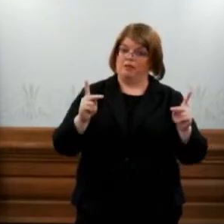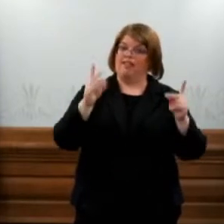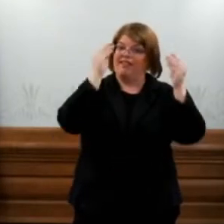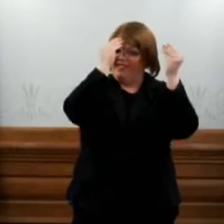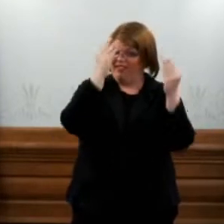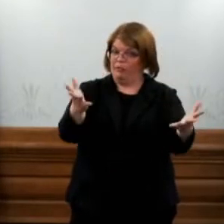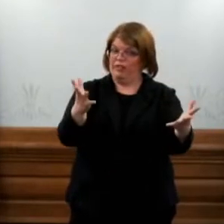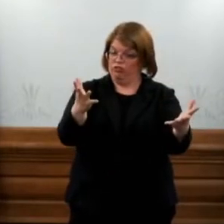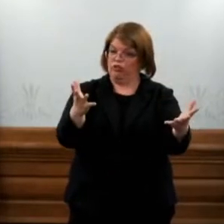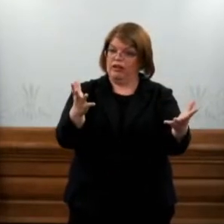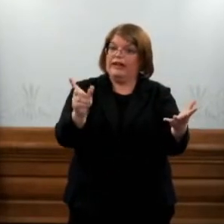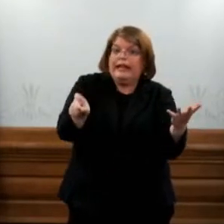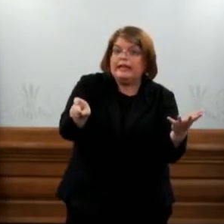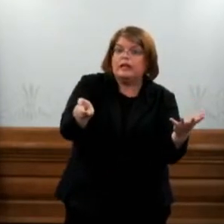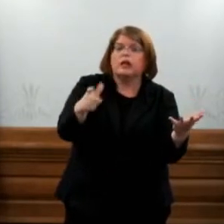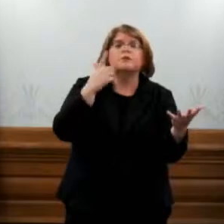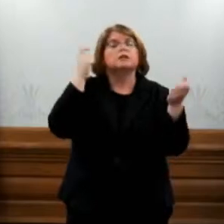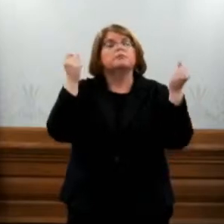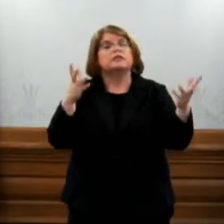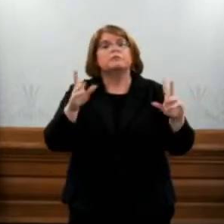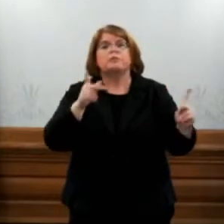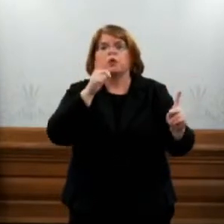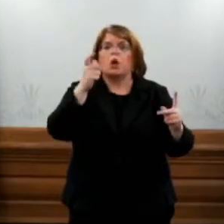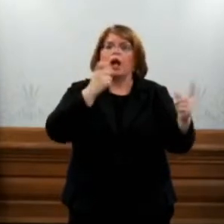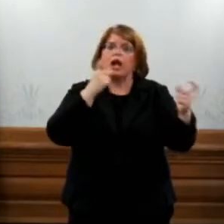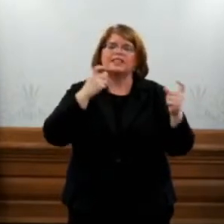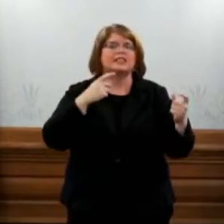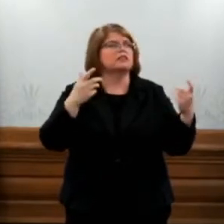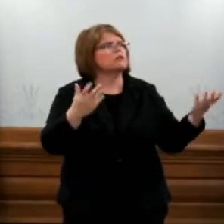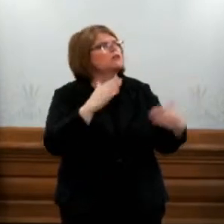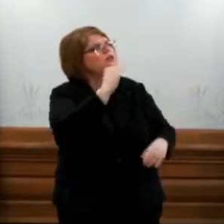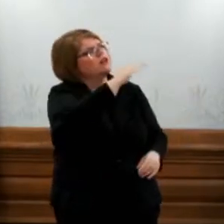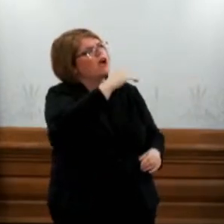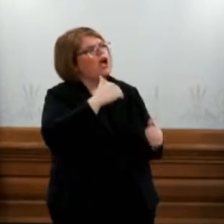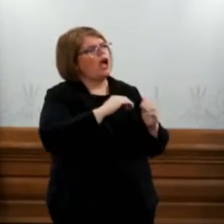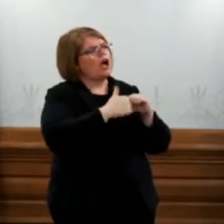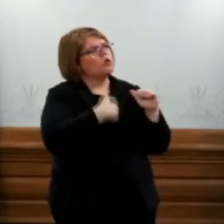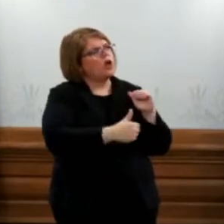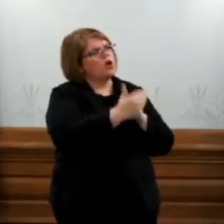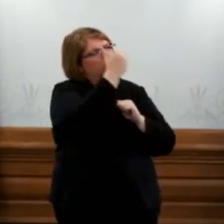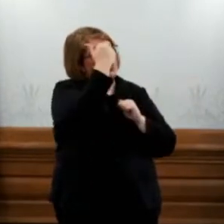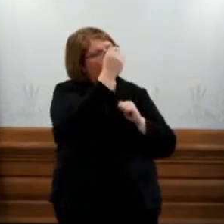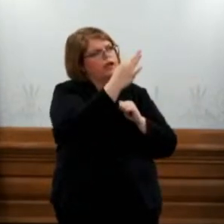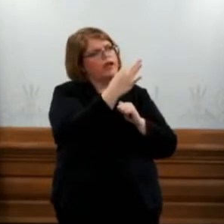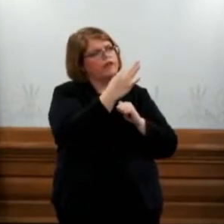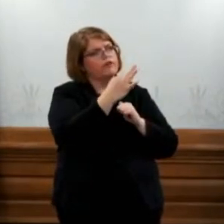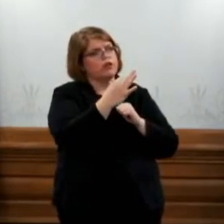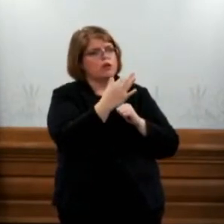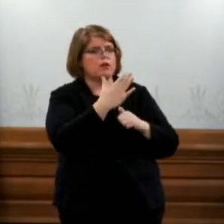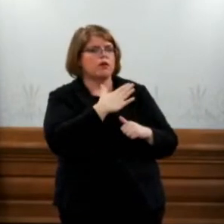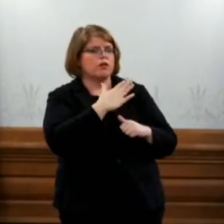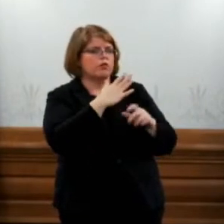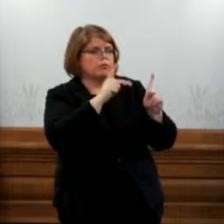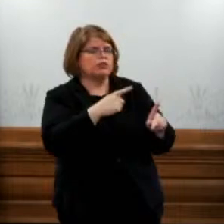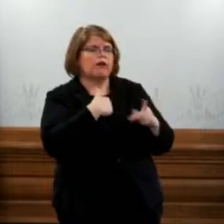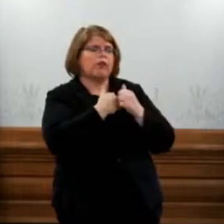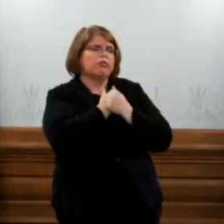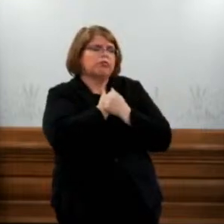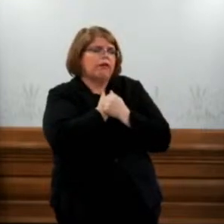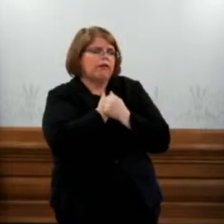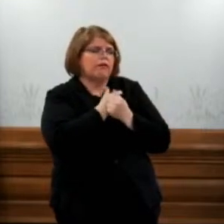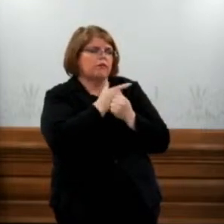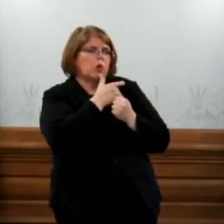information they need. Because there's a lot of people that are asking us too, how do I know if my loved one in a nursing home, for example, is